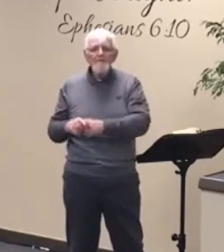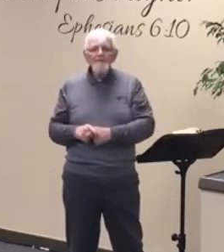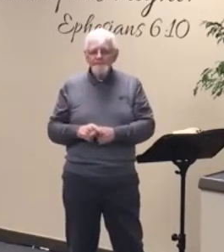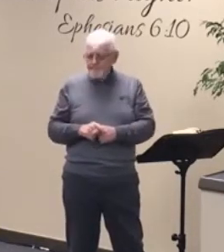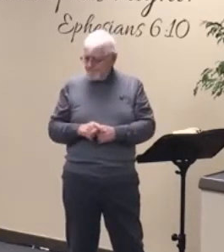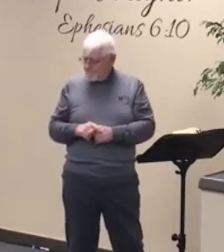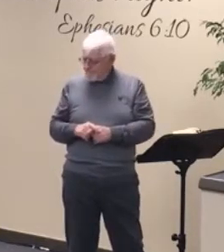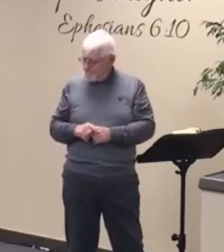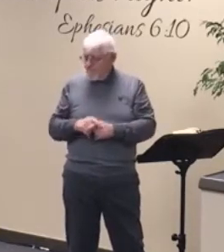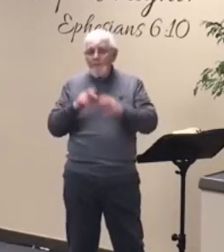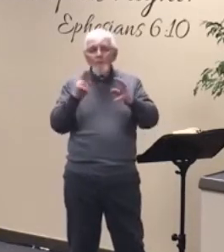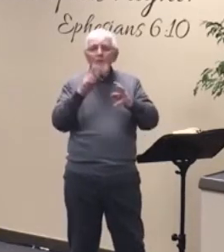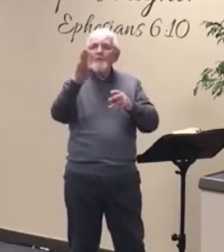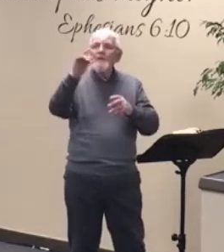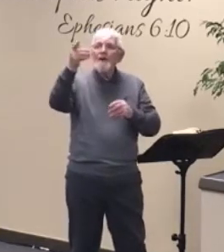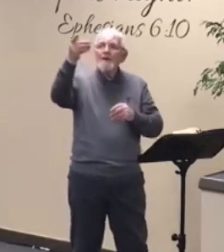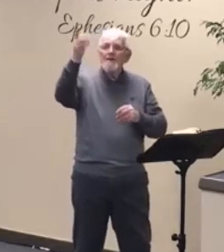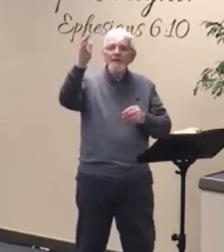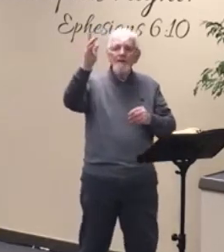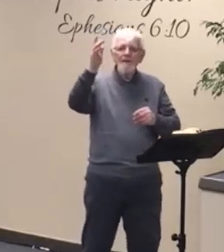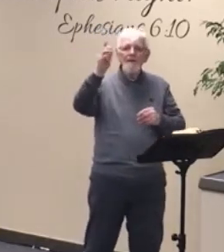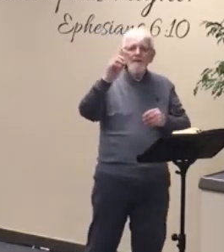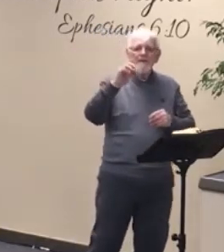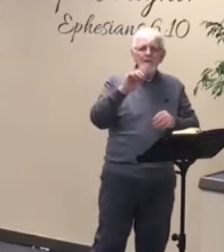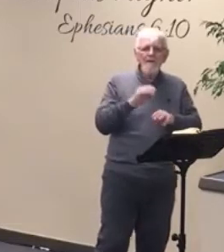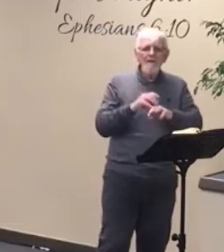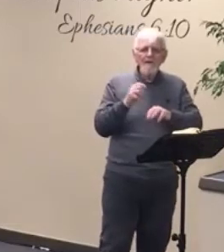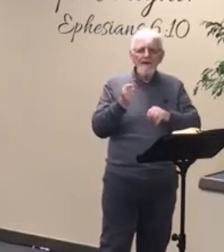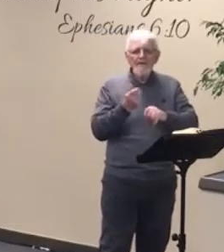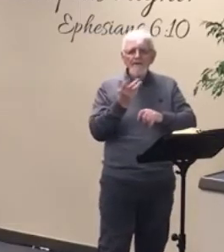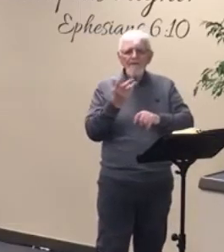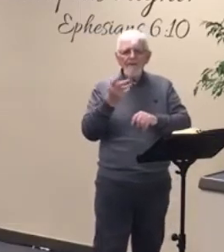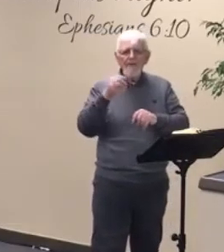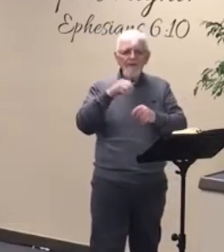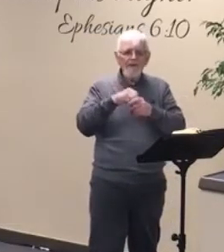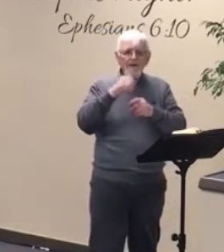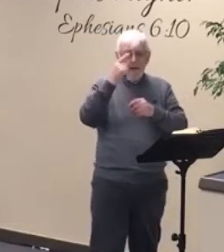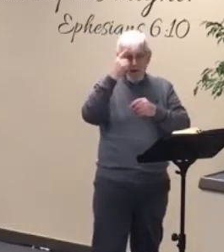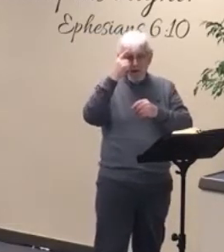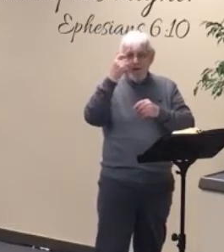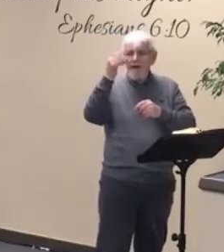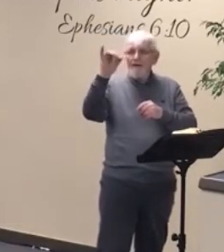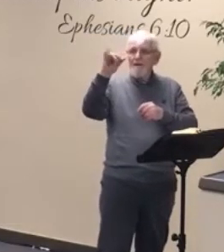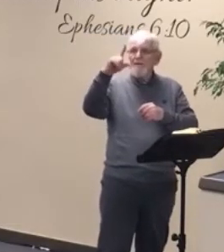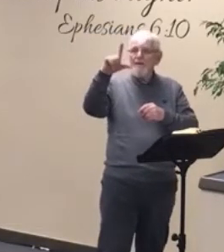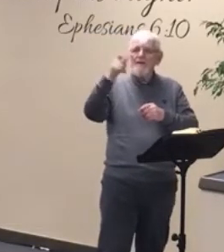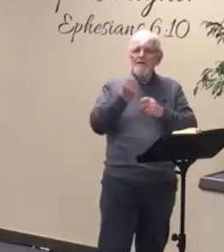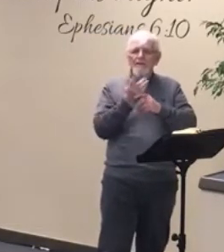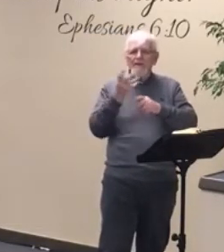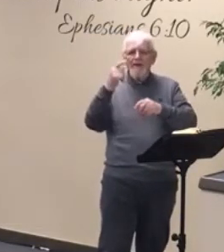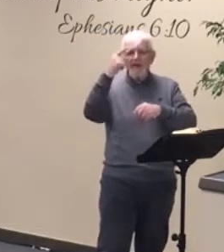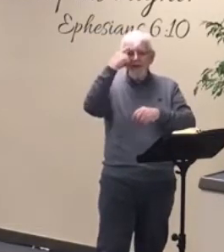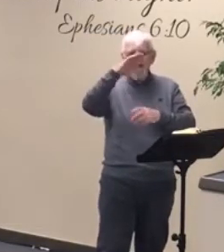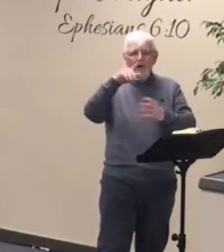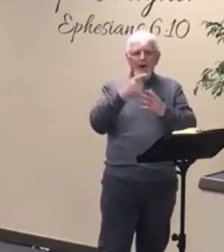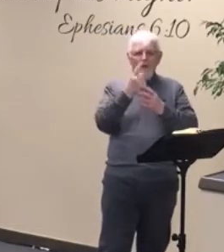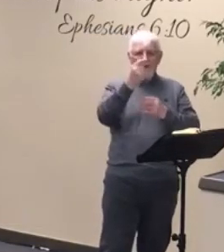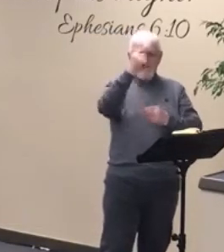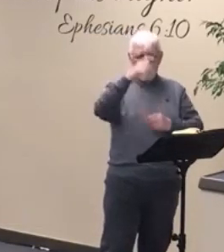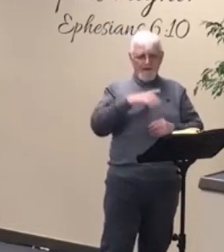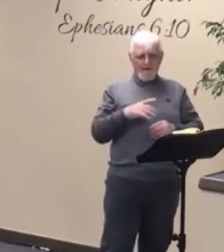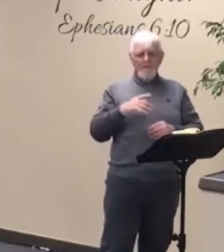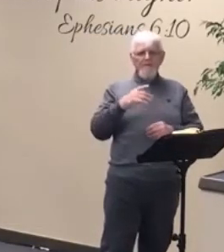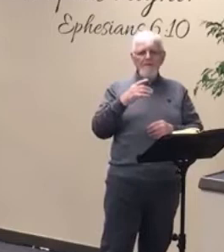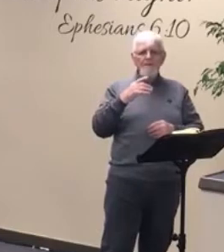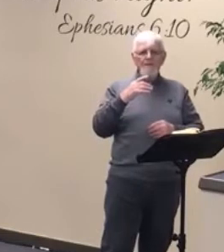He's being used of the Lord, and Joseph has something in mind here, and the Lord has something in mind. Verse 11, we are all one man's sons. We are